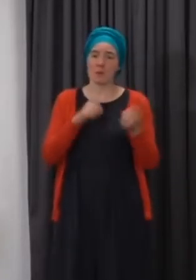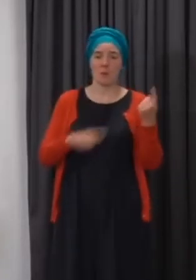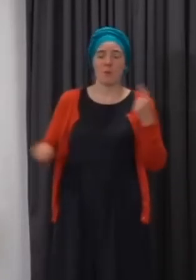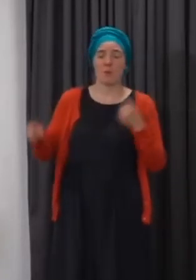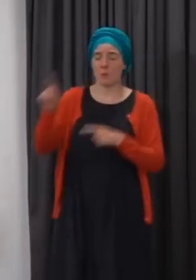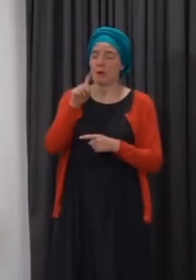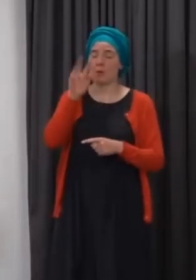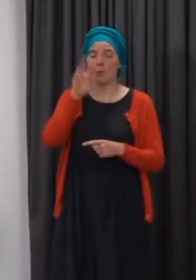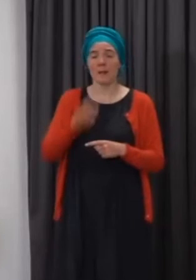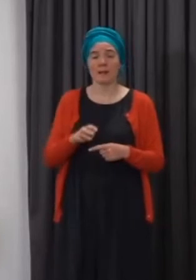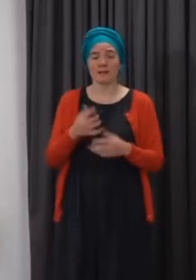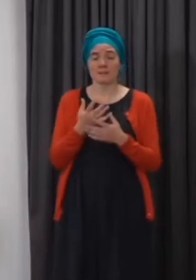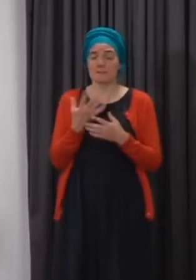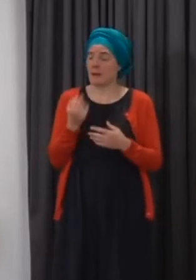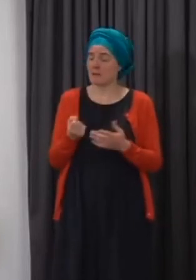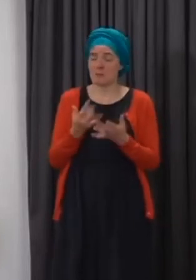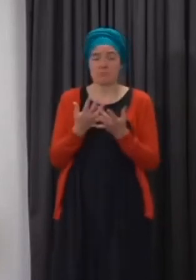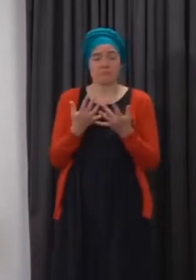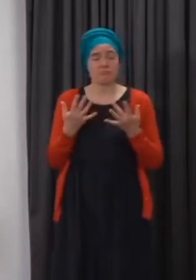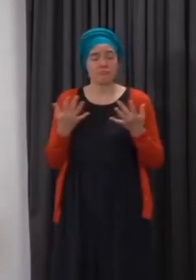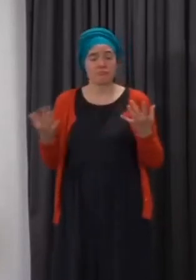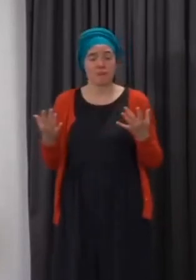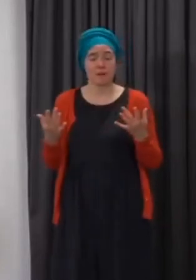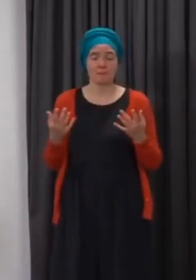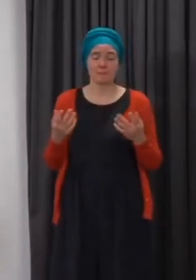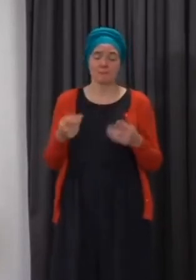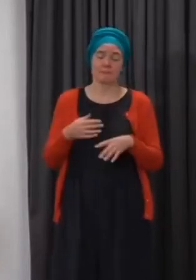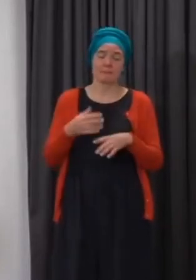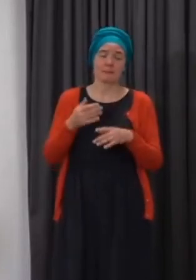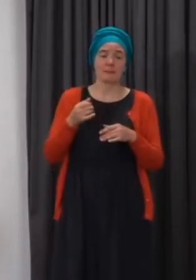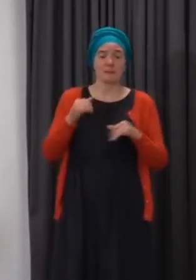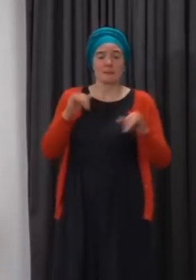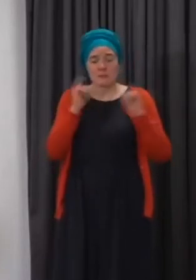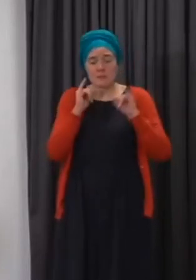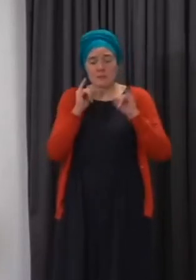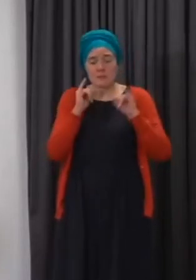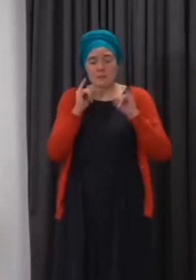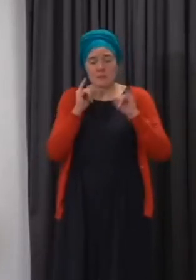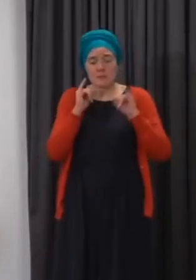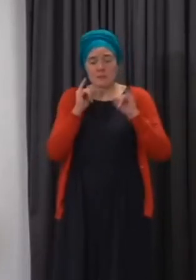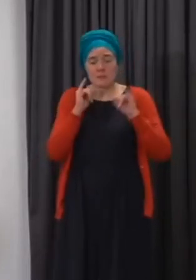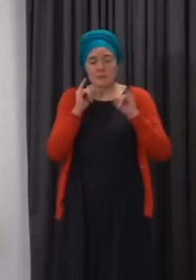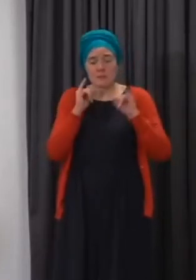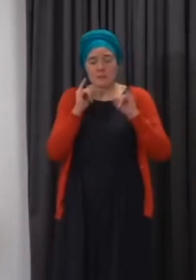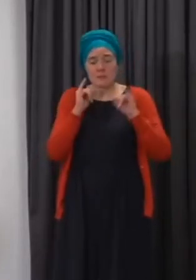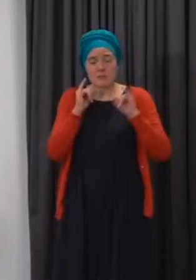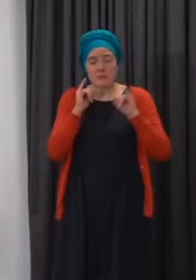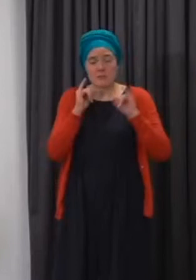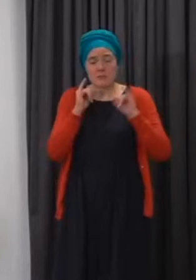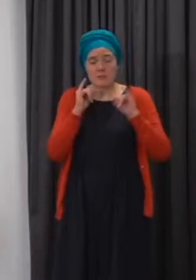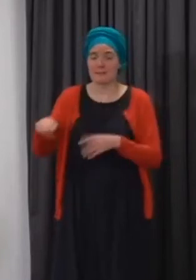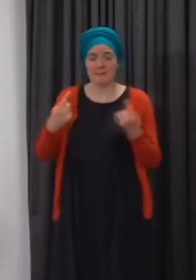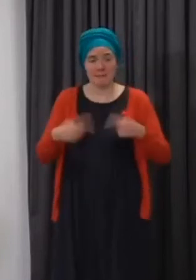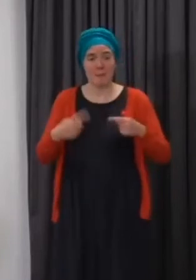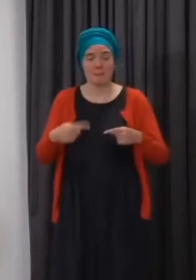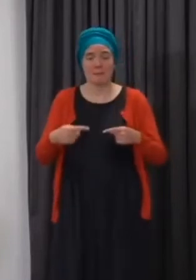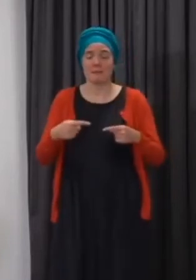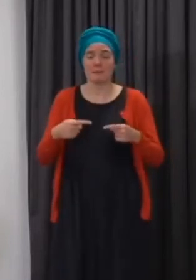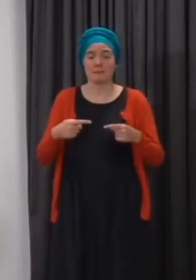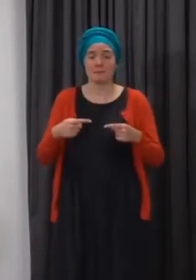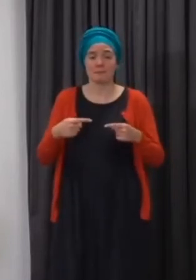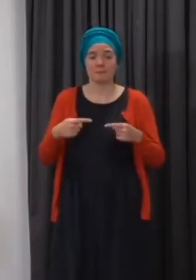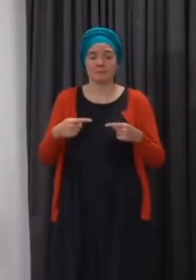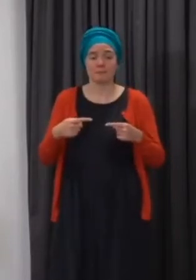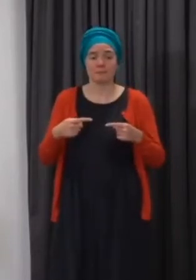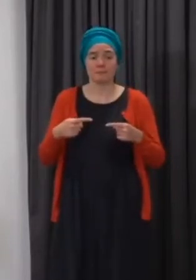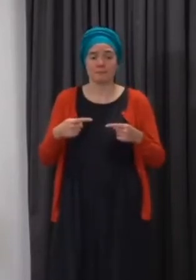capacity outside critical care units. Around 60% are empty and available for use if required. 55